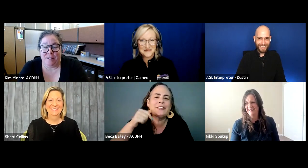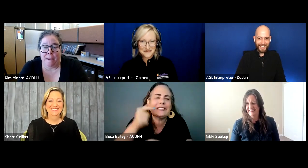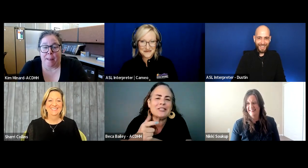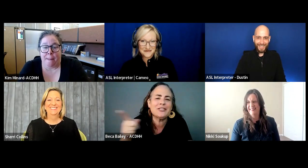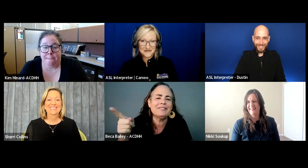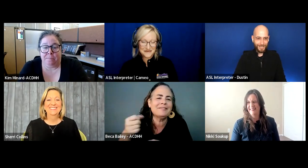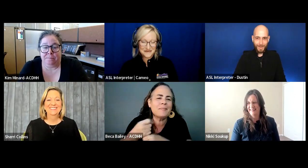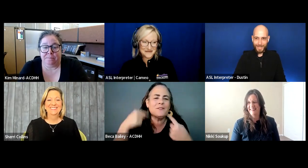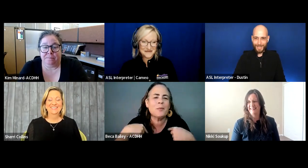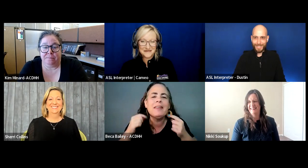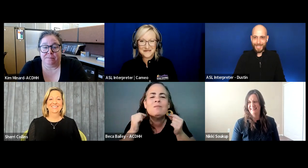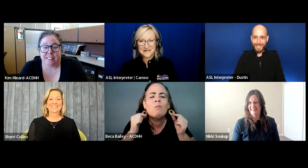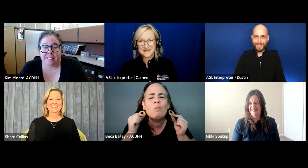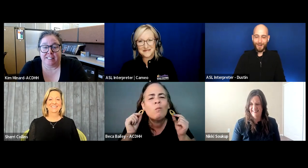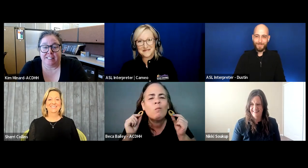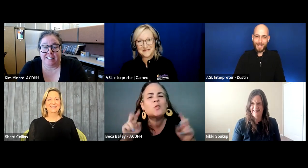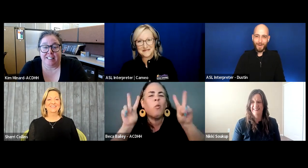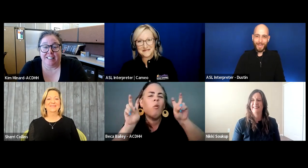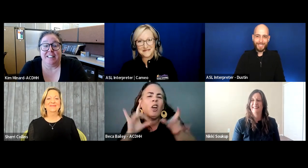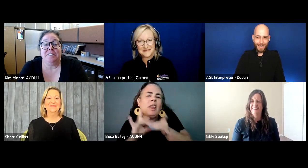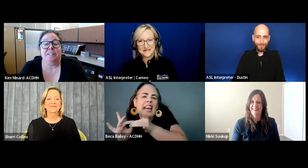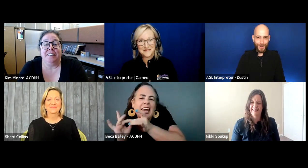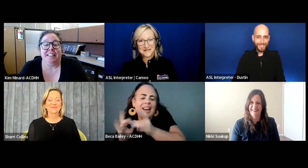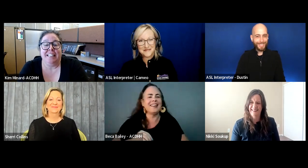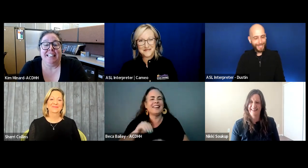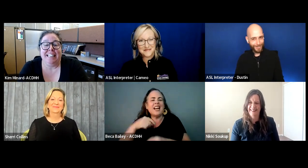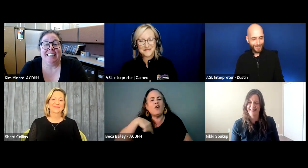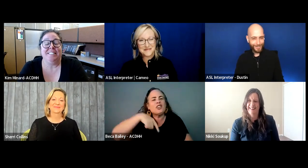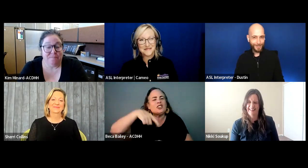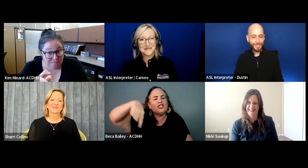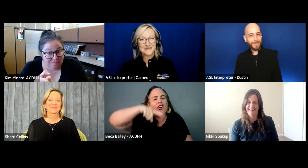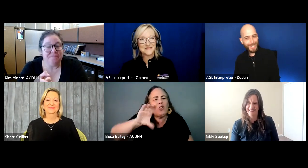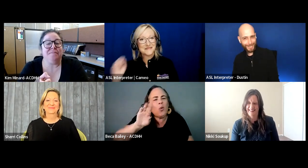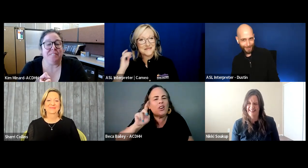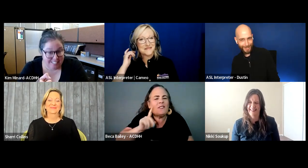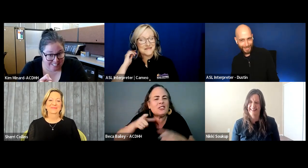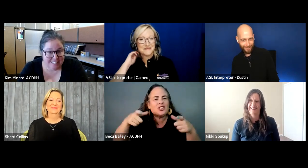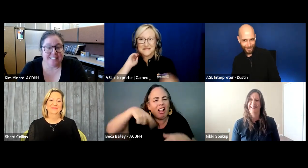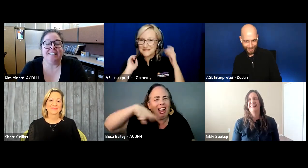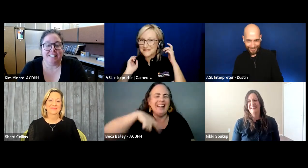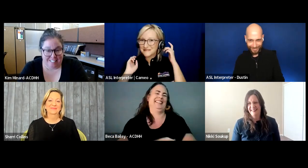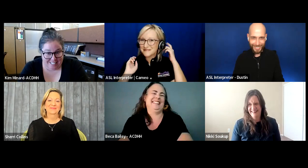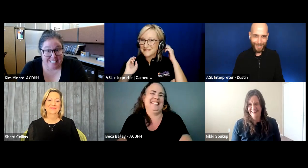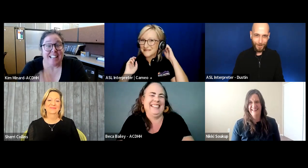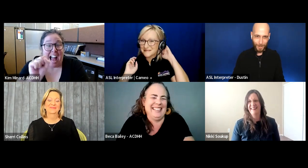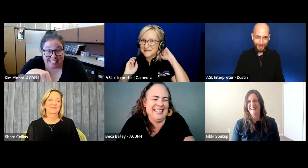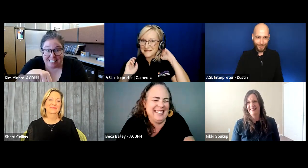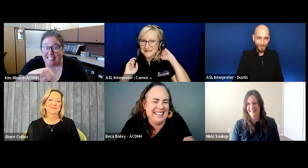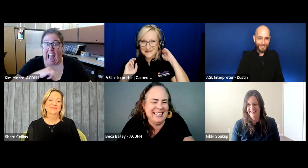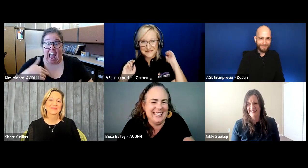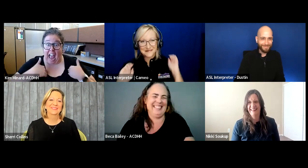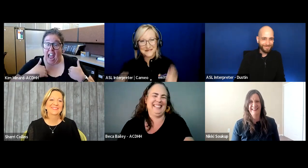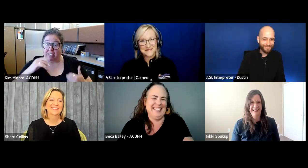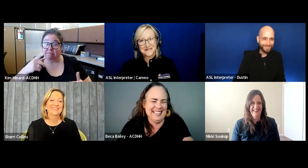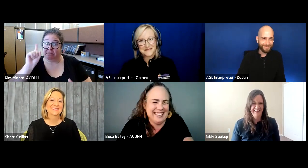So. And this is Becca. These are made by a deaf friend's sister. So she's related to a deaf person, right? She's in our core